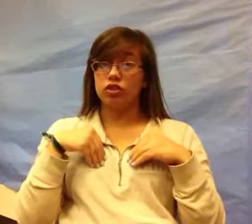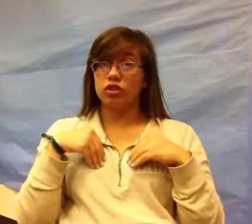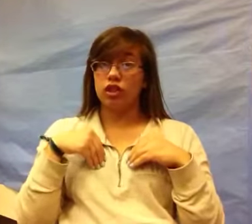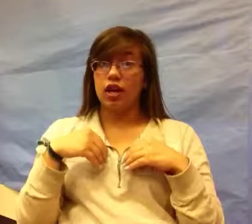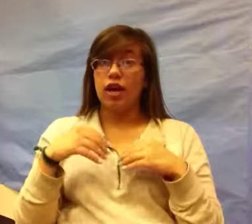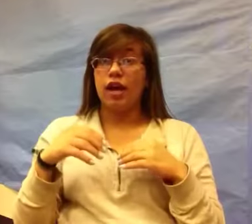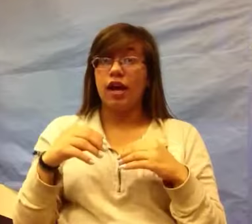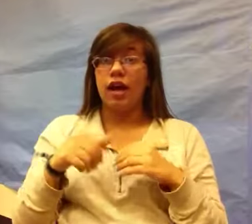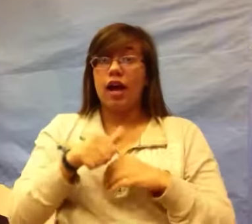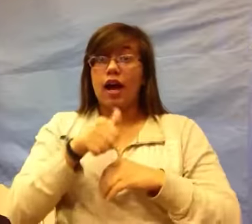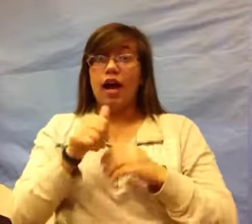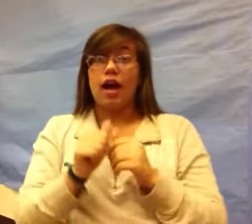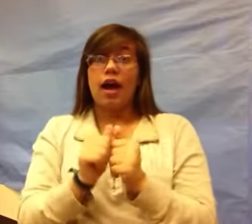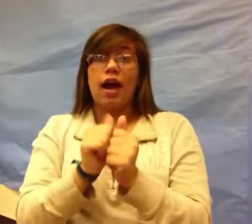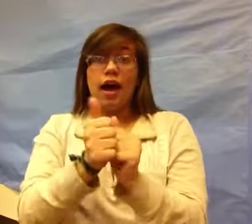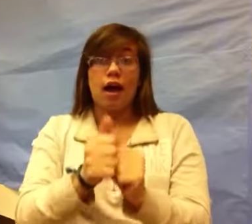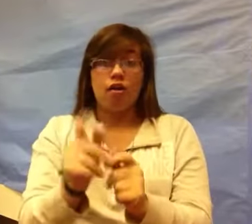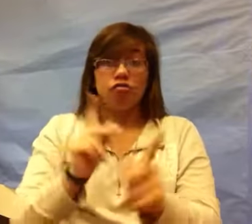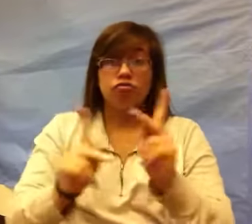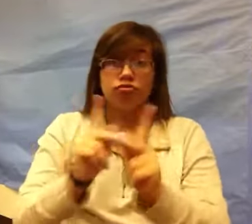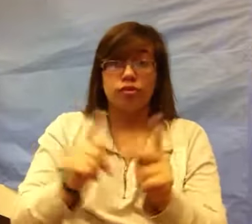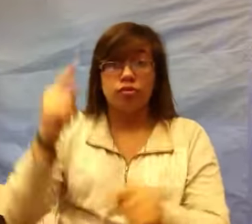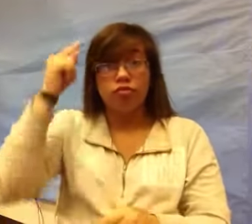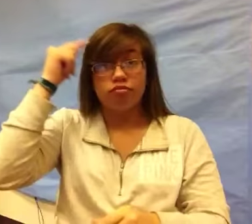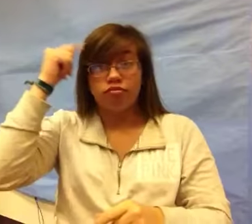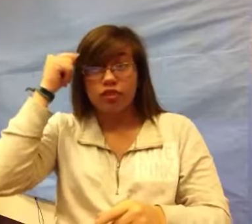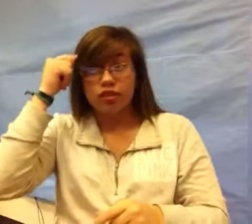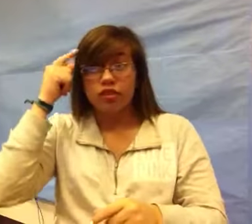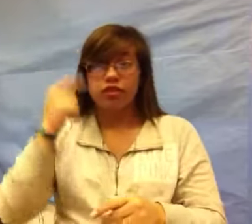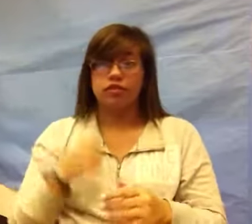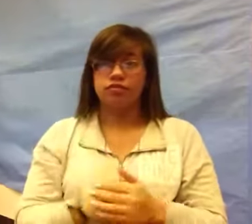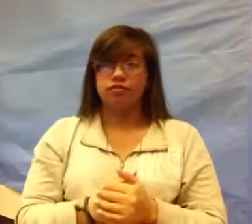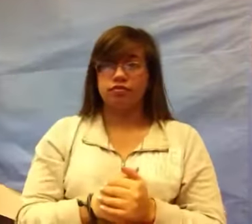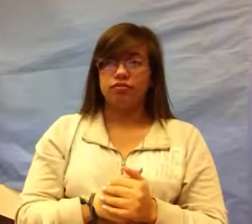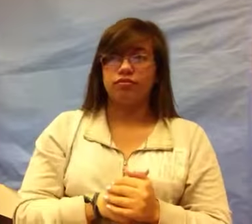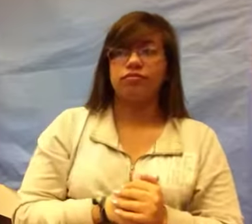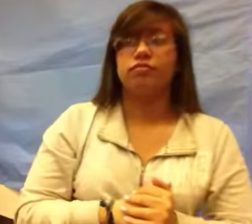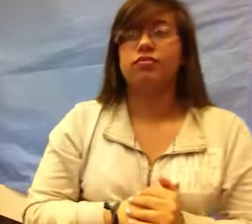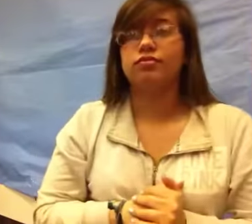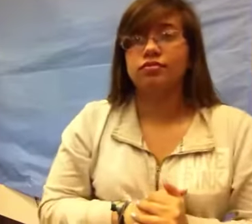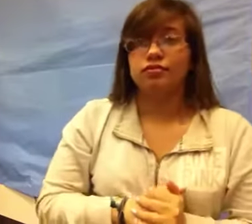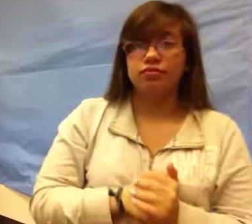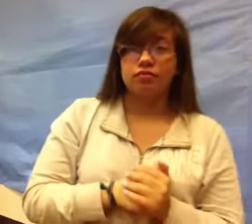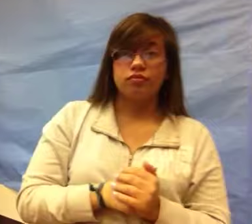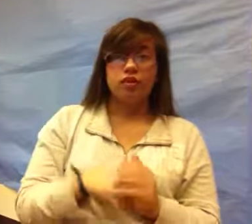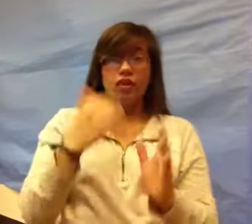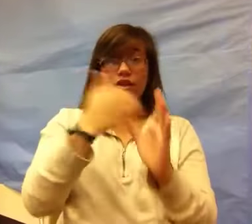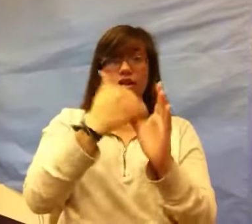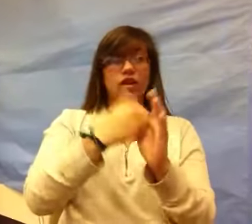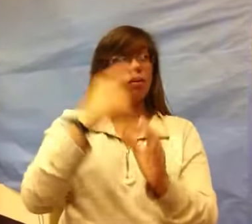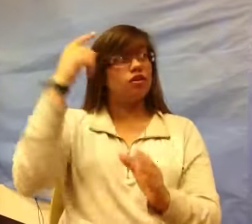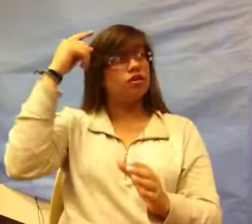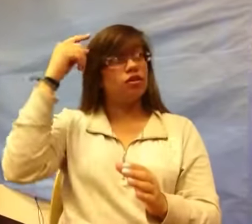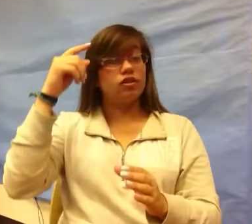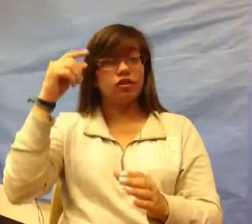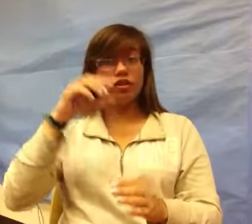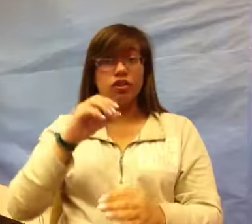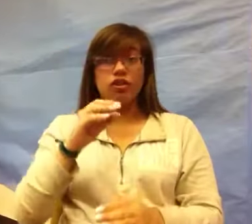study that studied the weekend effect. That's what they called it in the paper. And it was some researchers at University